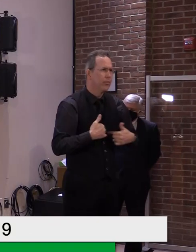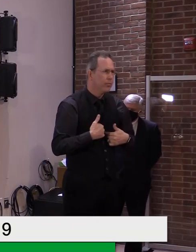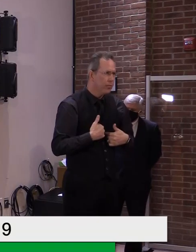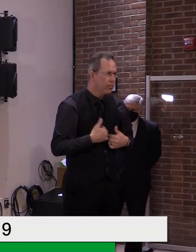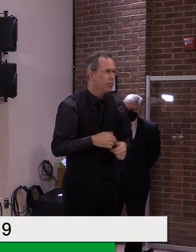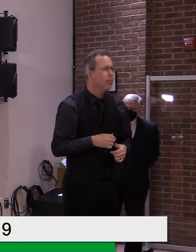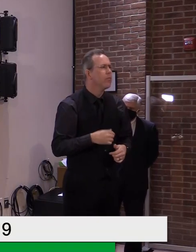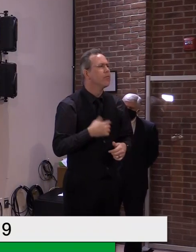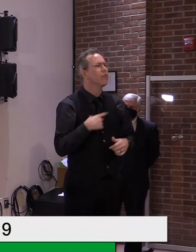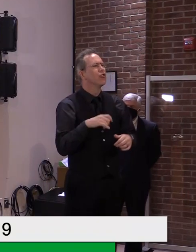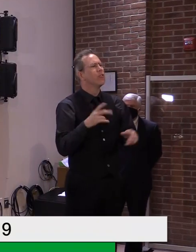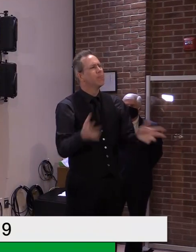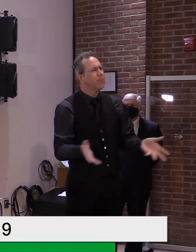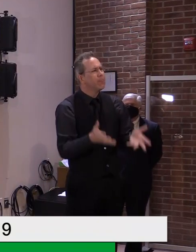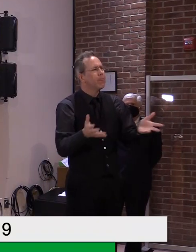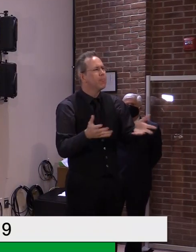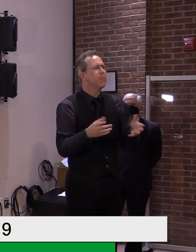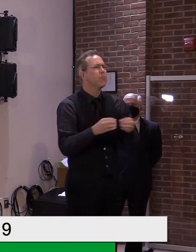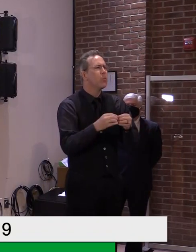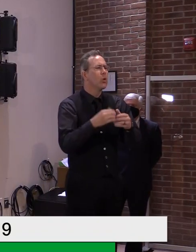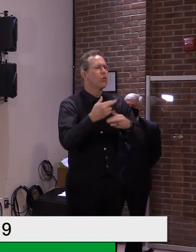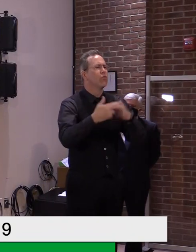other types and push that. So,